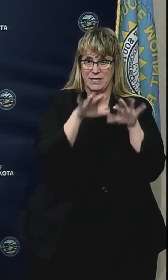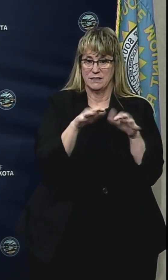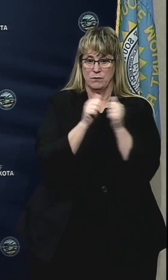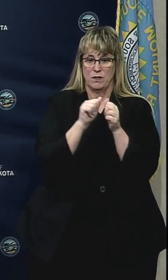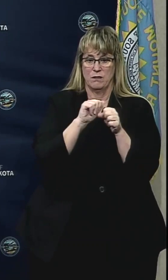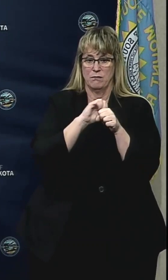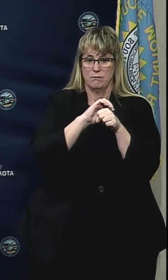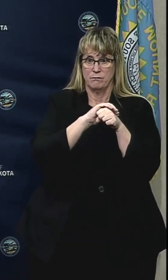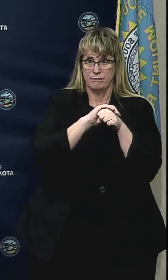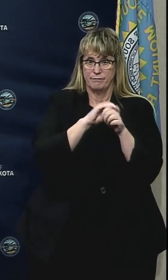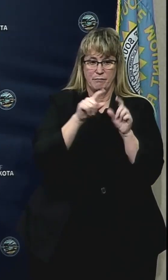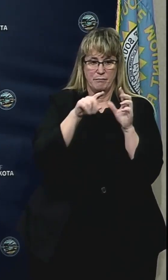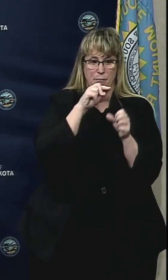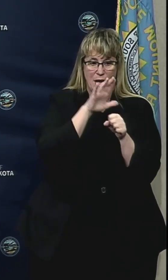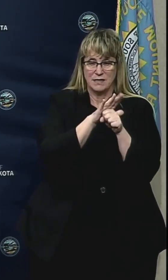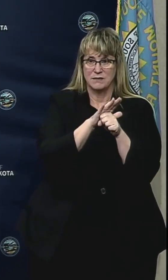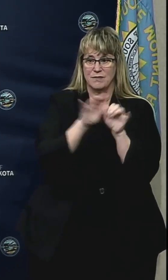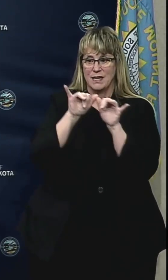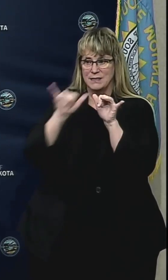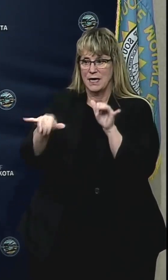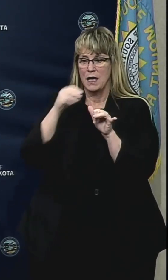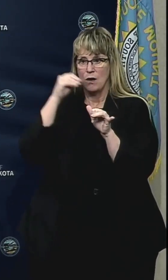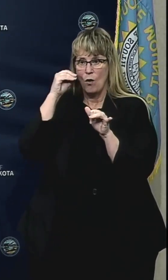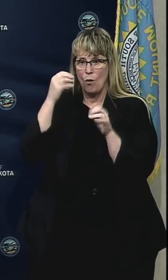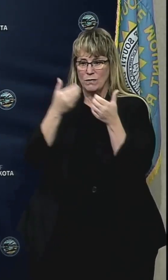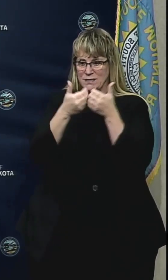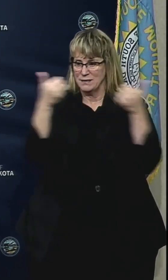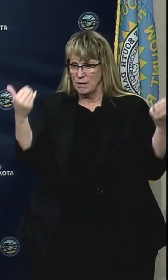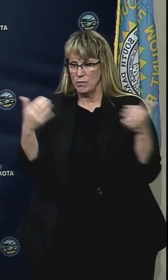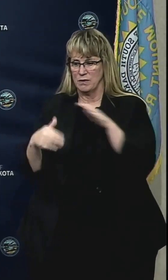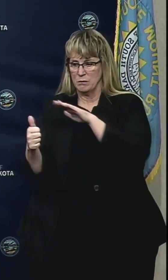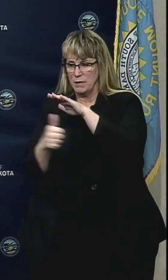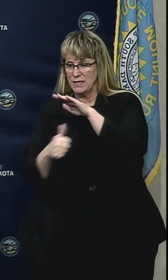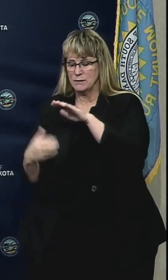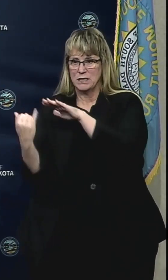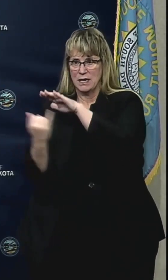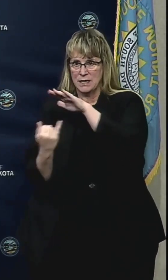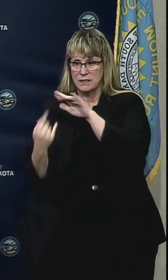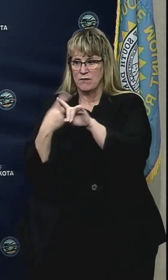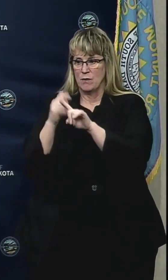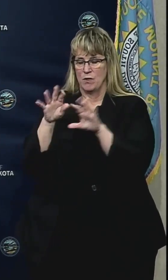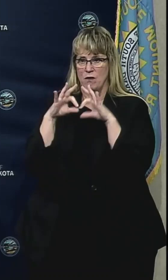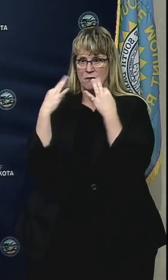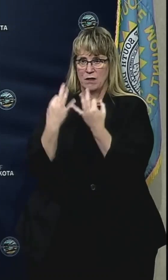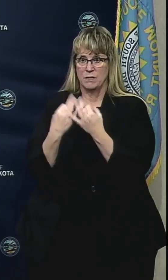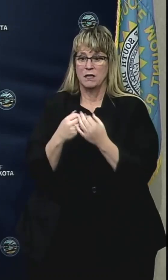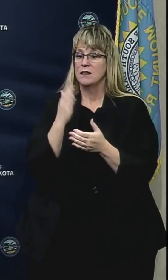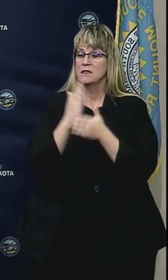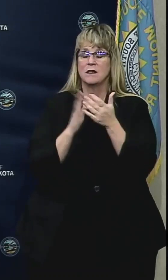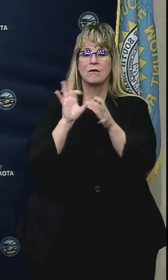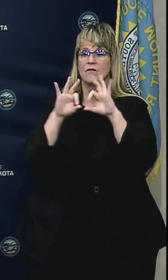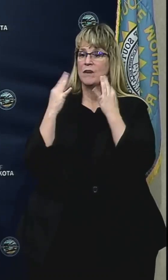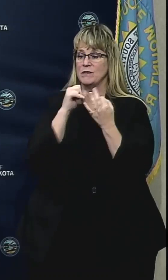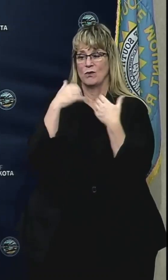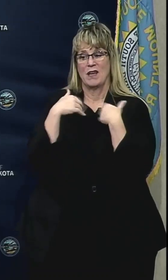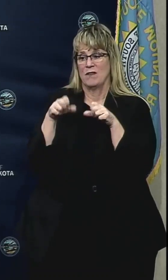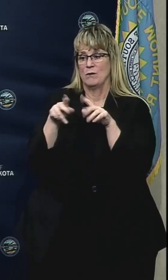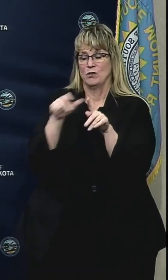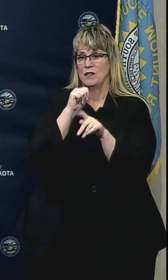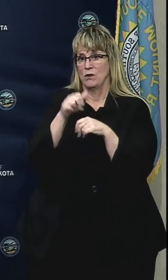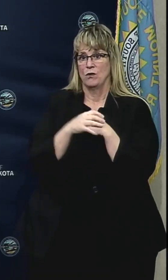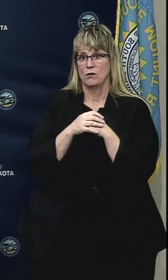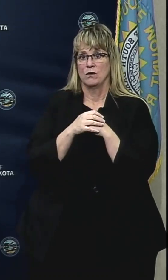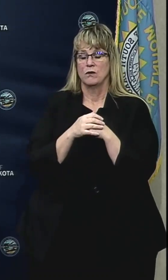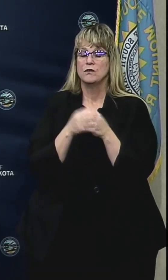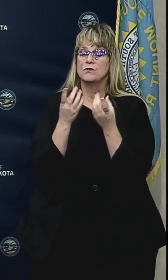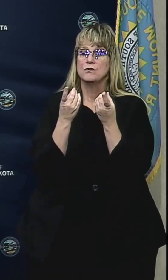in their home. Stay in their bedroom, stay somewhere separate, maybe in the basement from the rest of their family. Some families don't have that opportunity. So